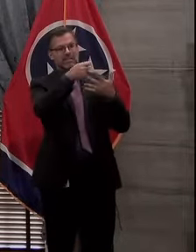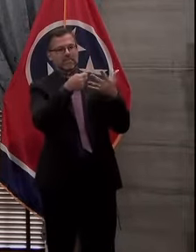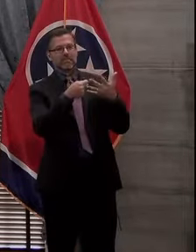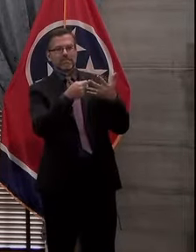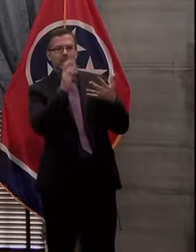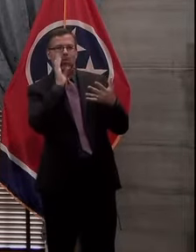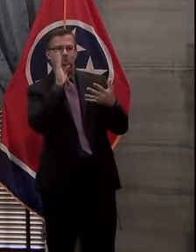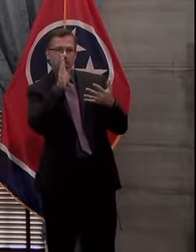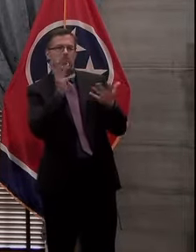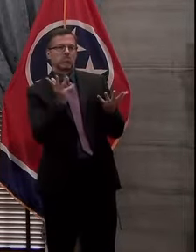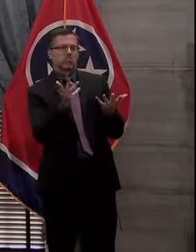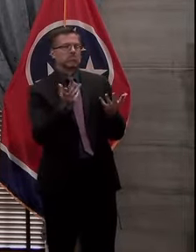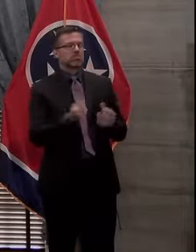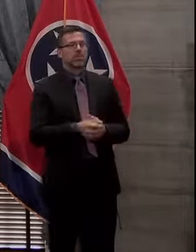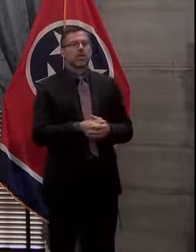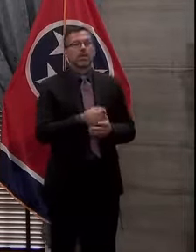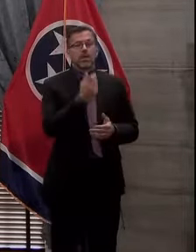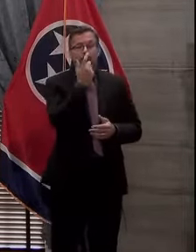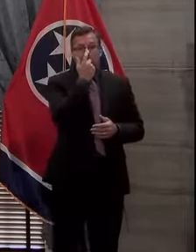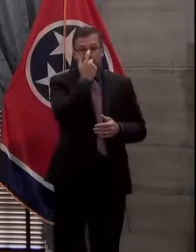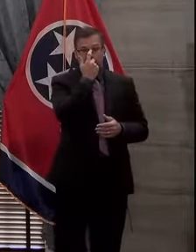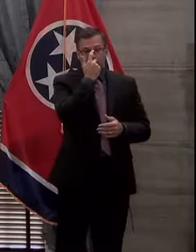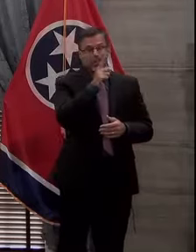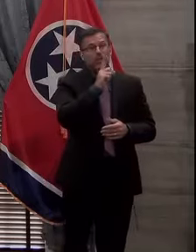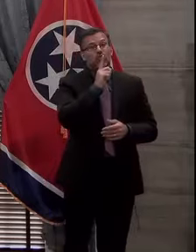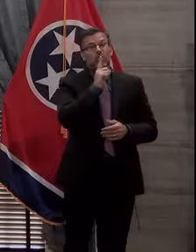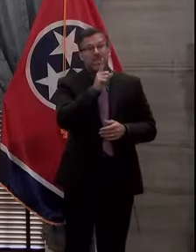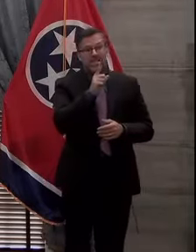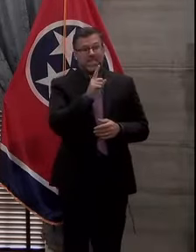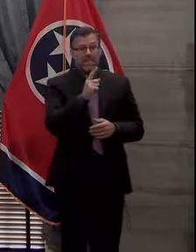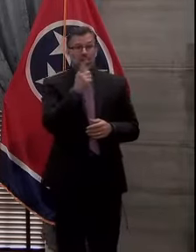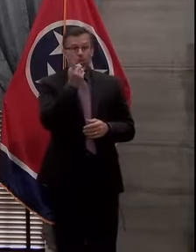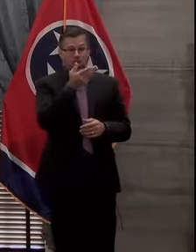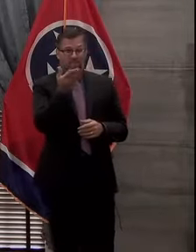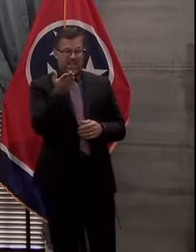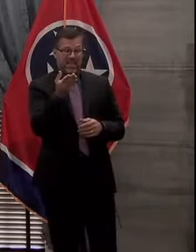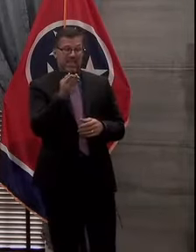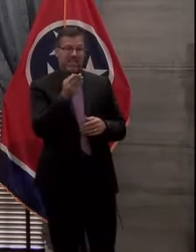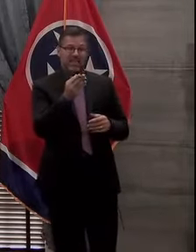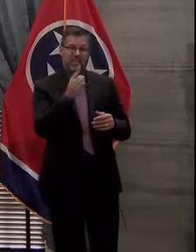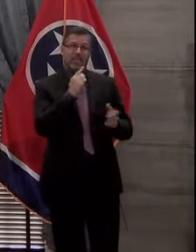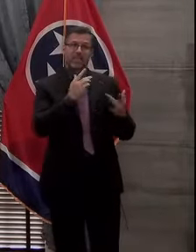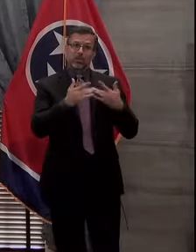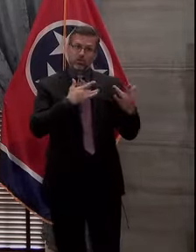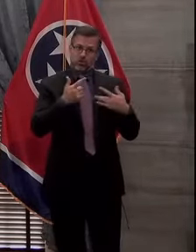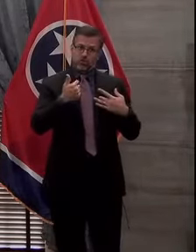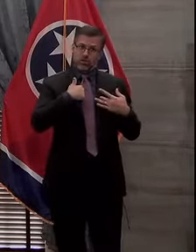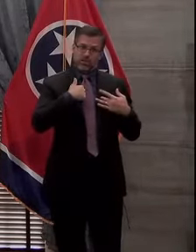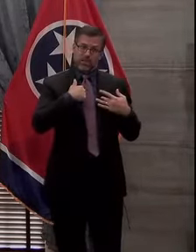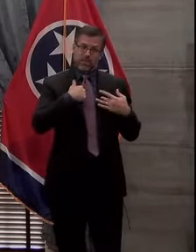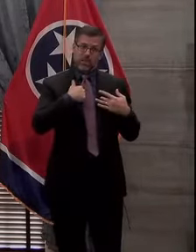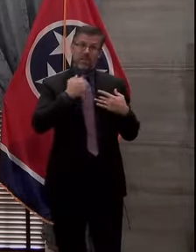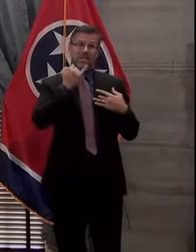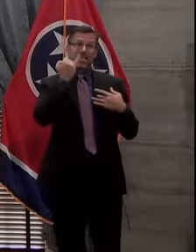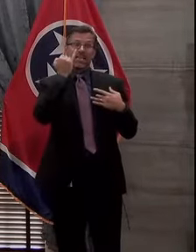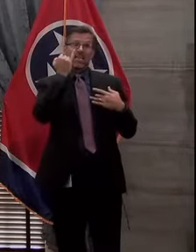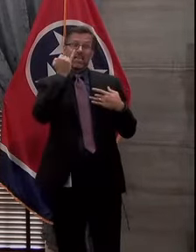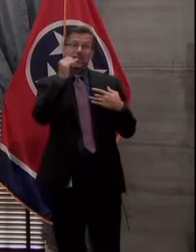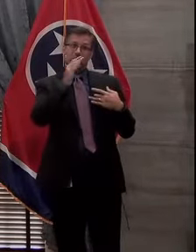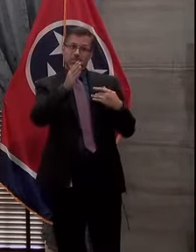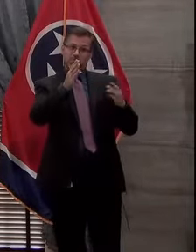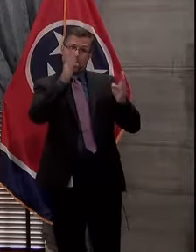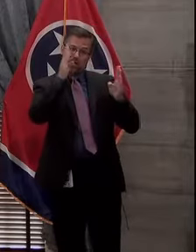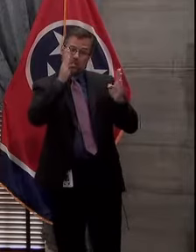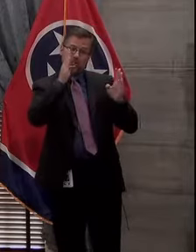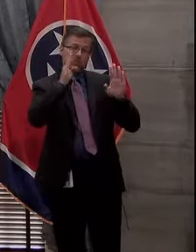had. And probably the thing that's most concerning, and if this applies to you, I want you to listen closely because it's very important that you not let this get